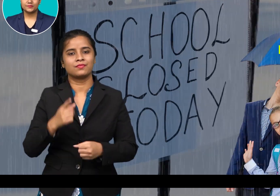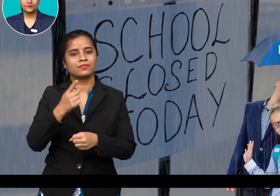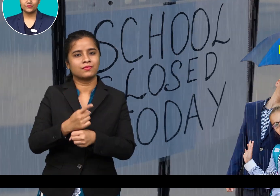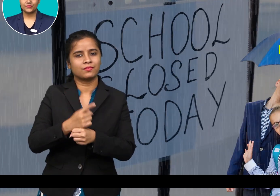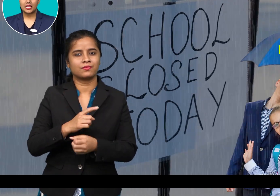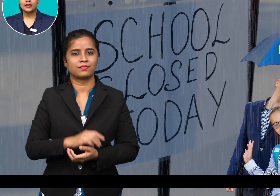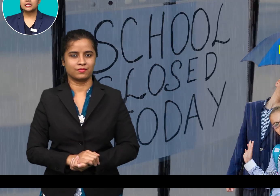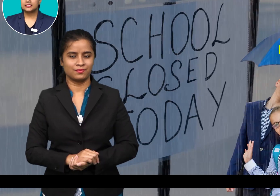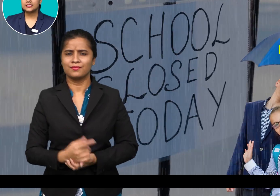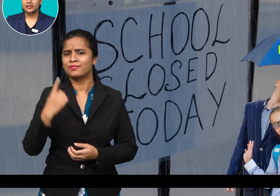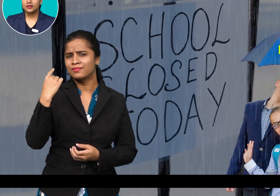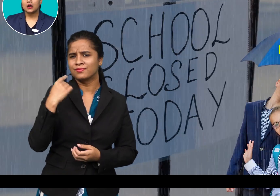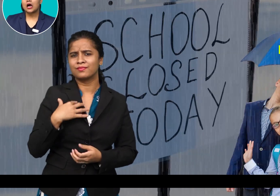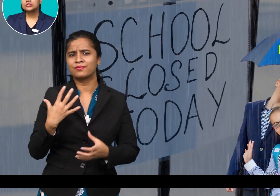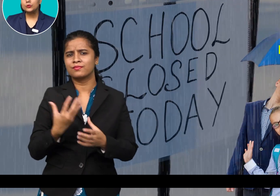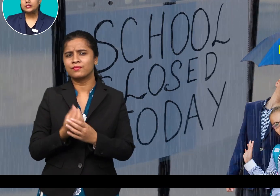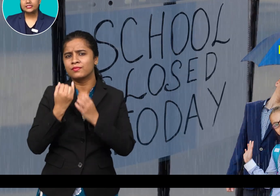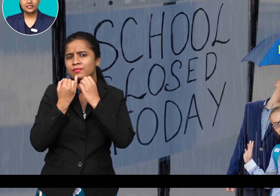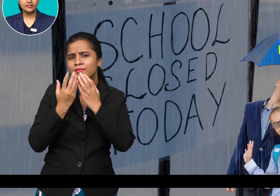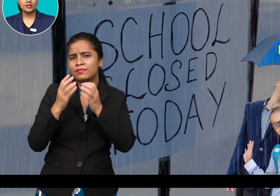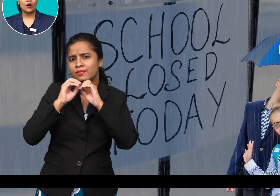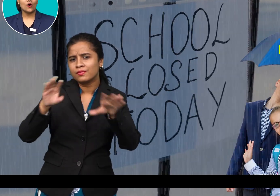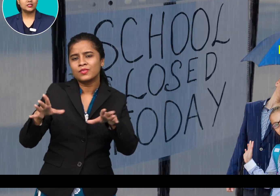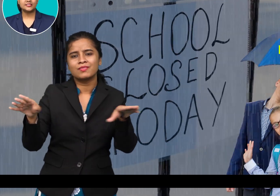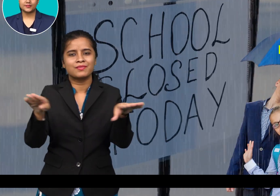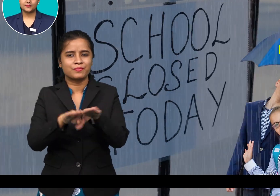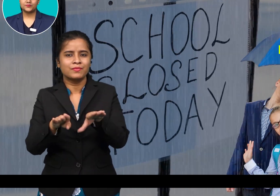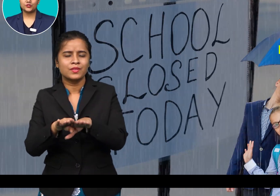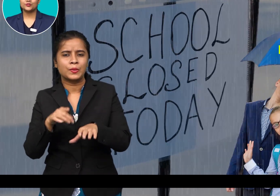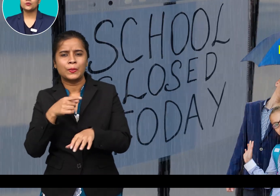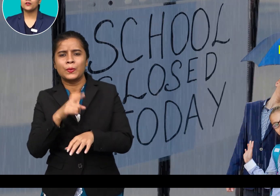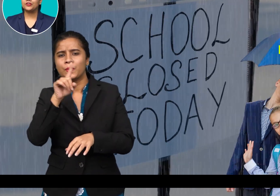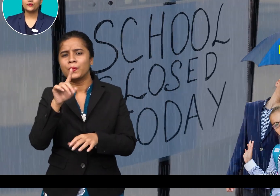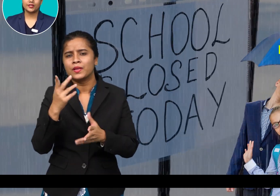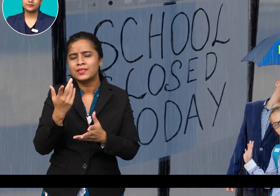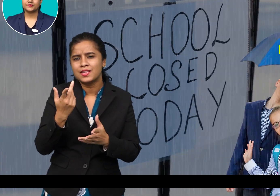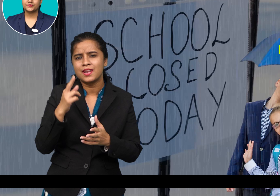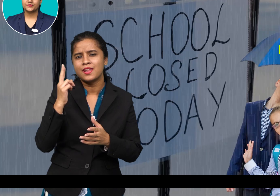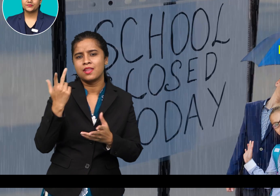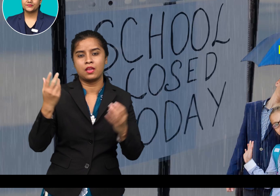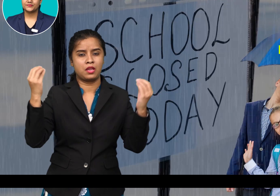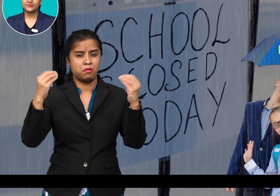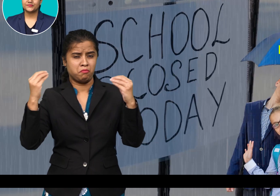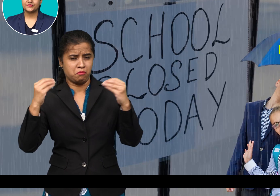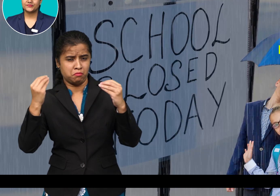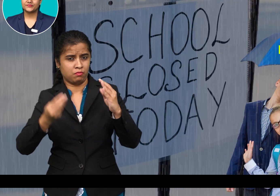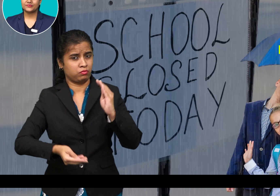Teacher, yesterday our school declared a holiday due to heavy rain.